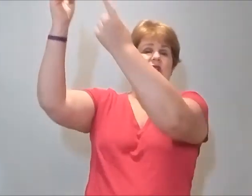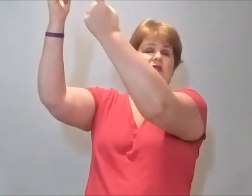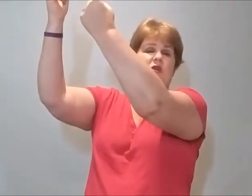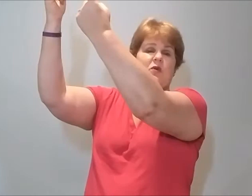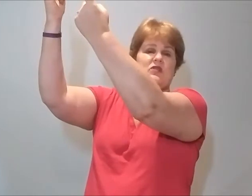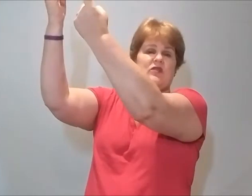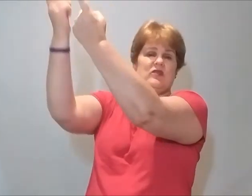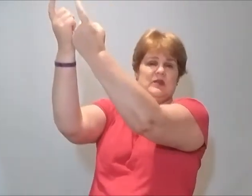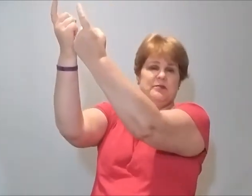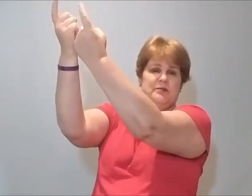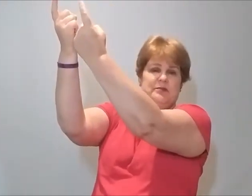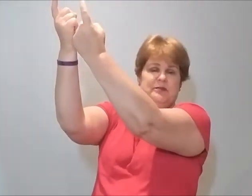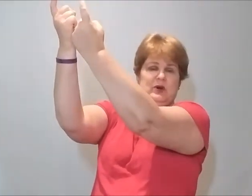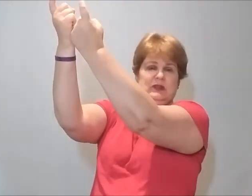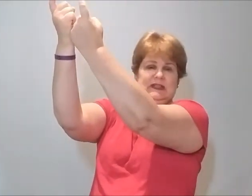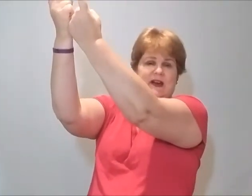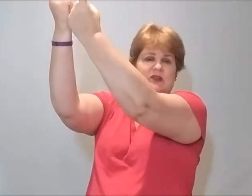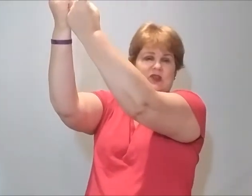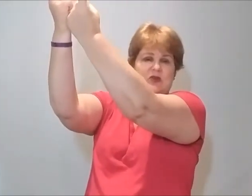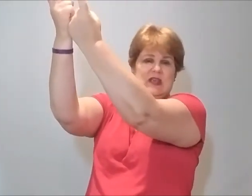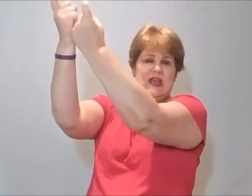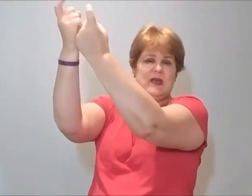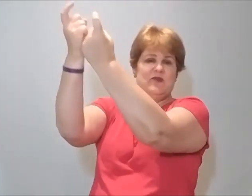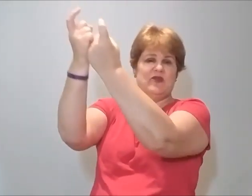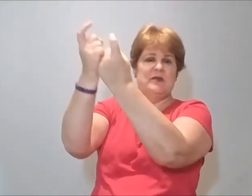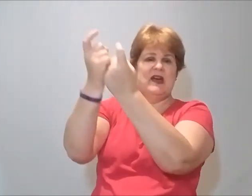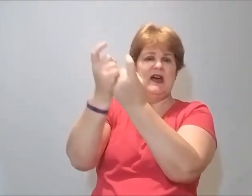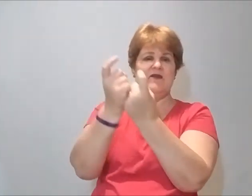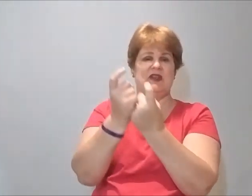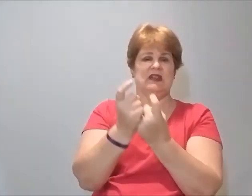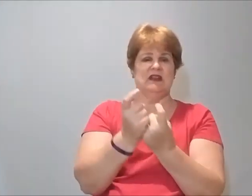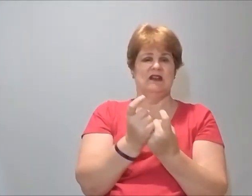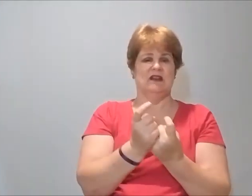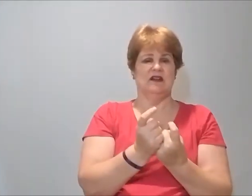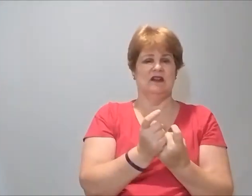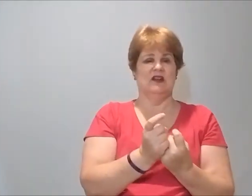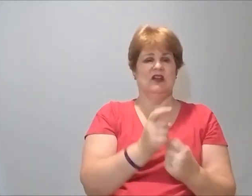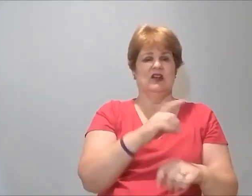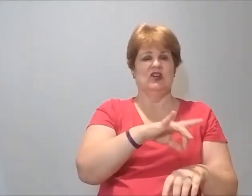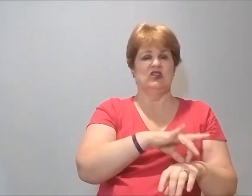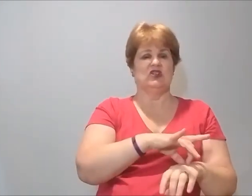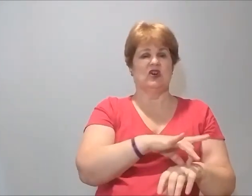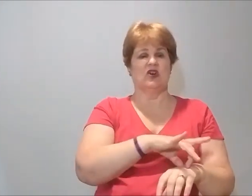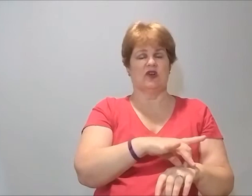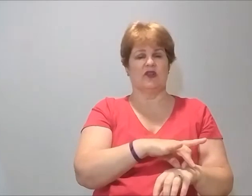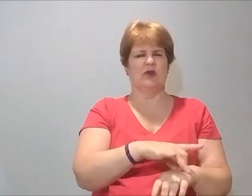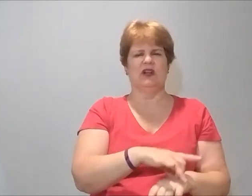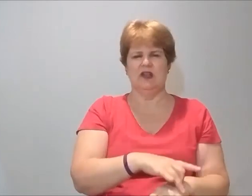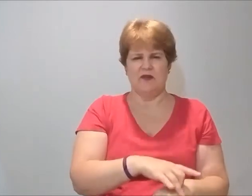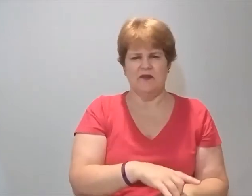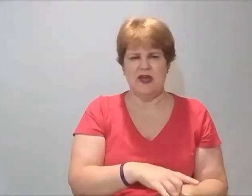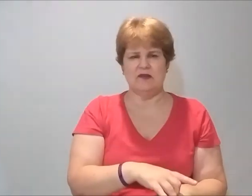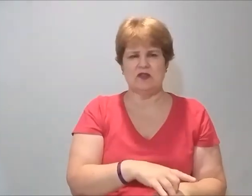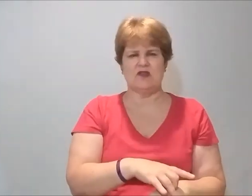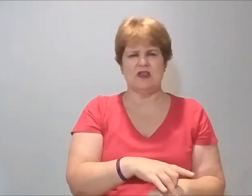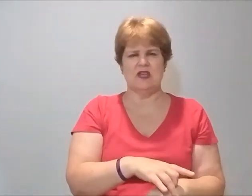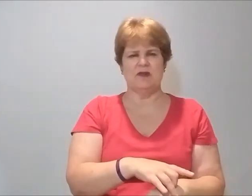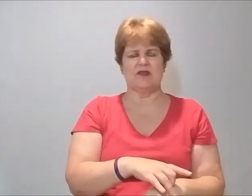So we're just going to pull down, you came from heaven to earth. We're going to leave off heaven just to keep it